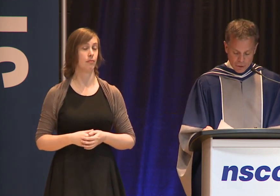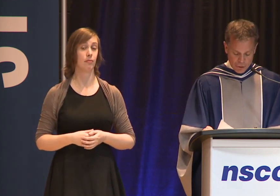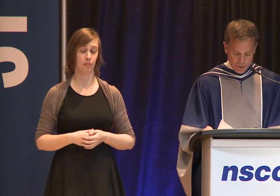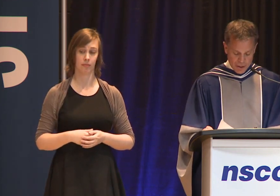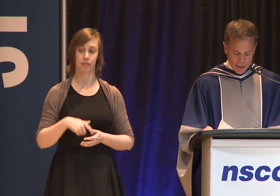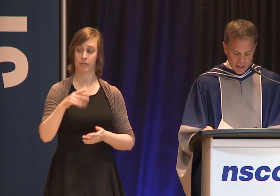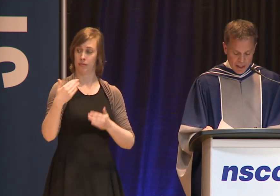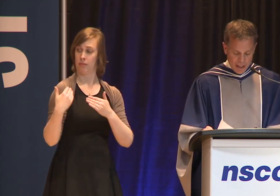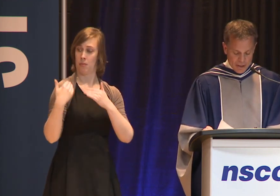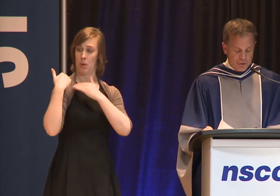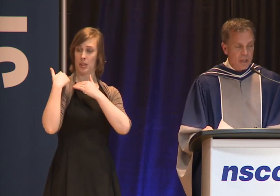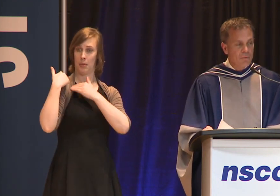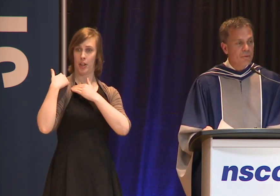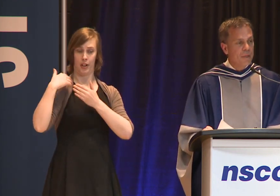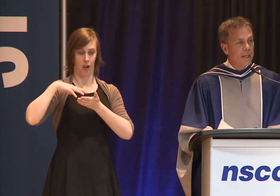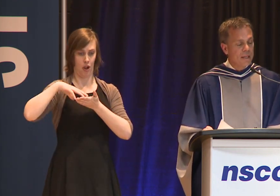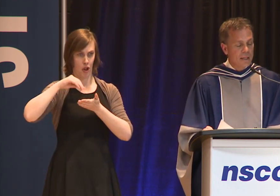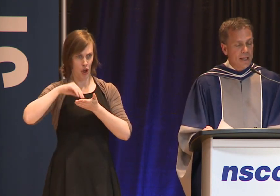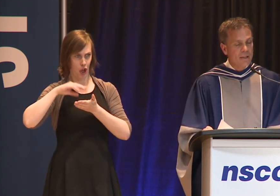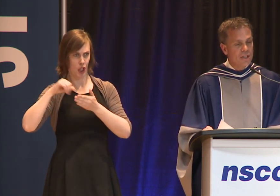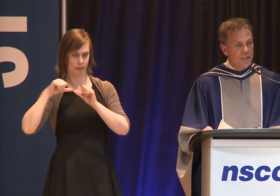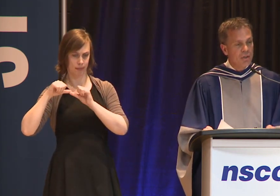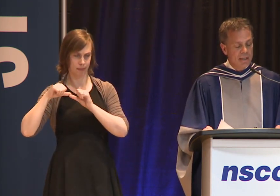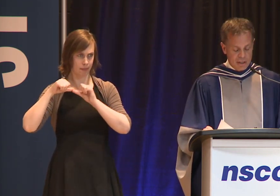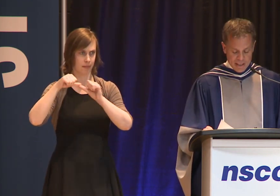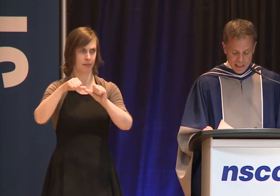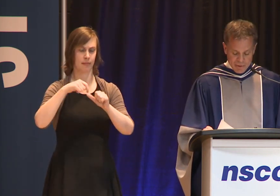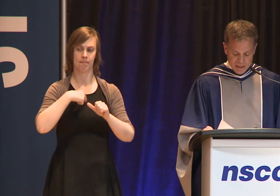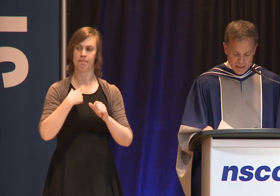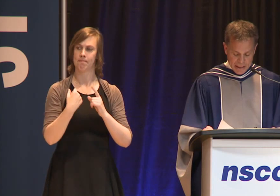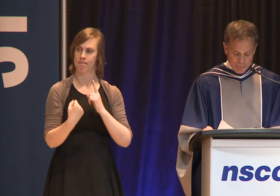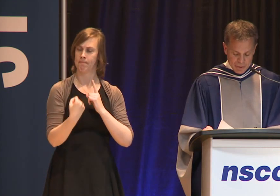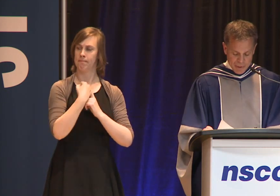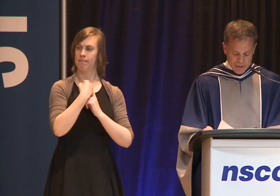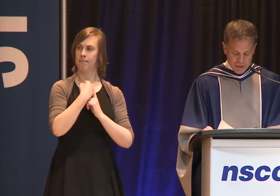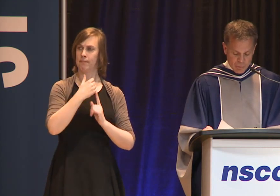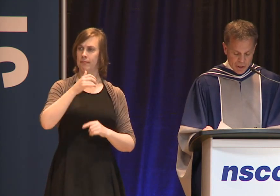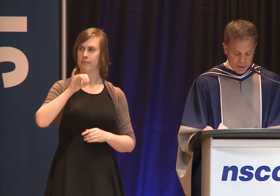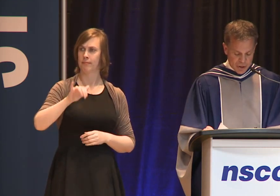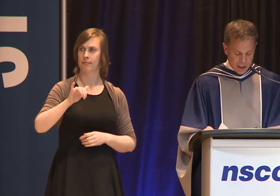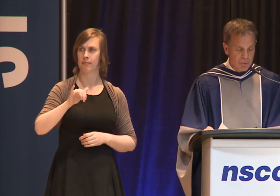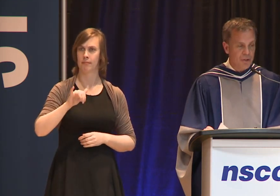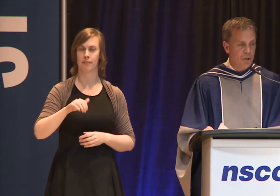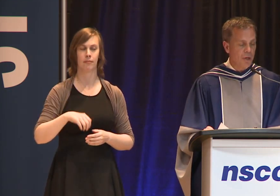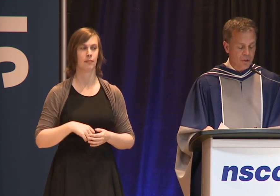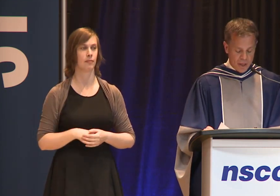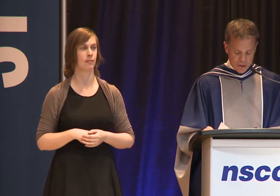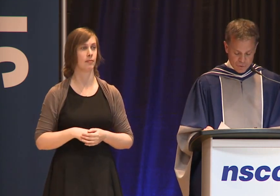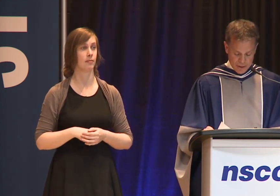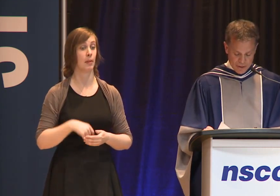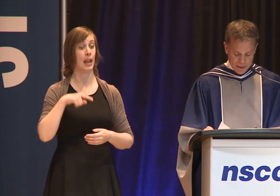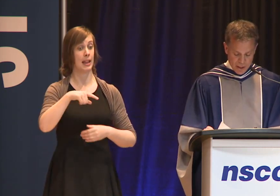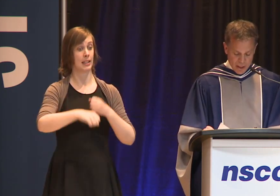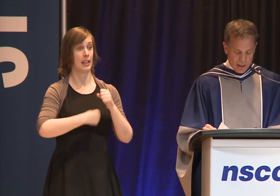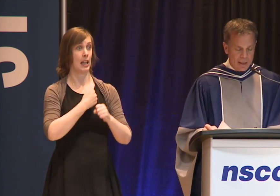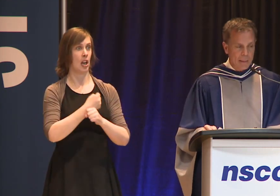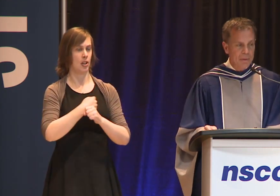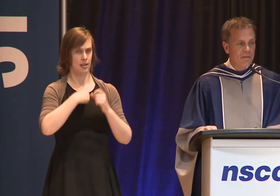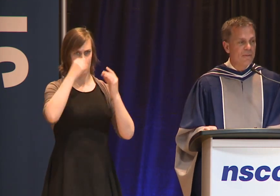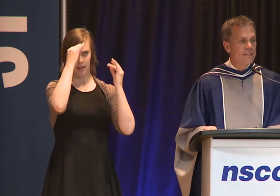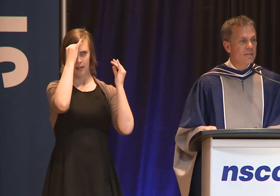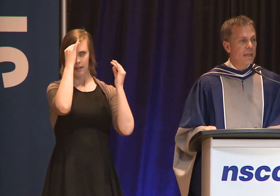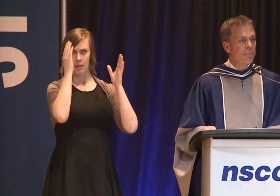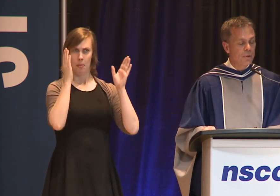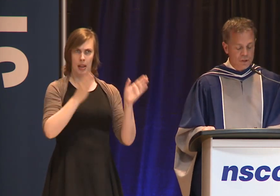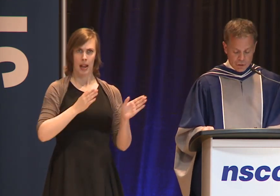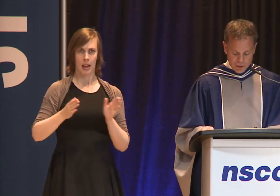always learn has struck with me, and this year, as I was thinking about the message I wanted to share with you, our graduates, a couple